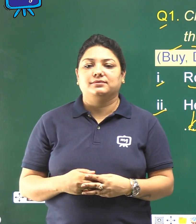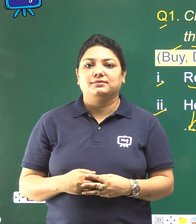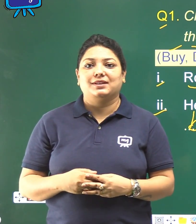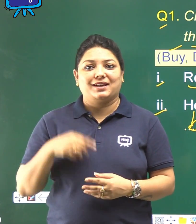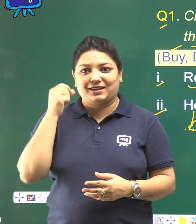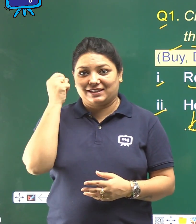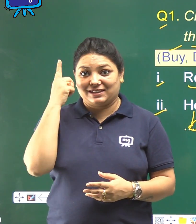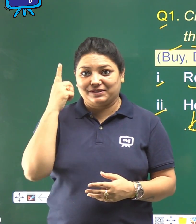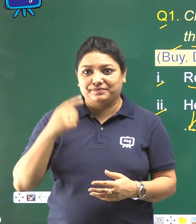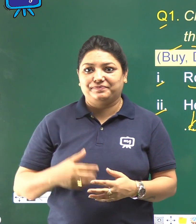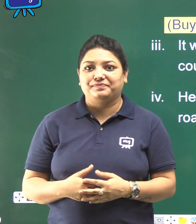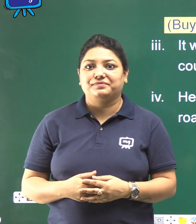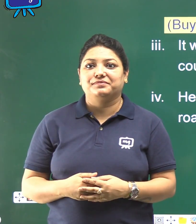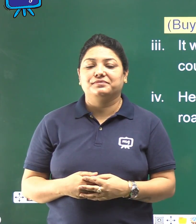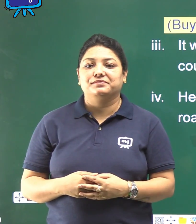Understand?